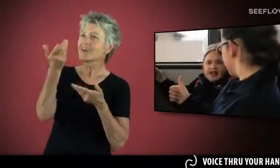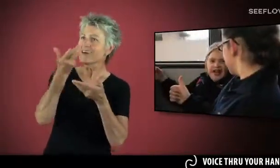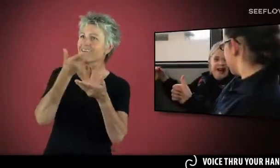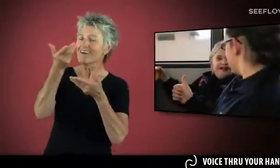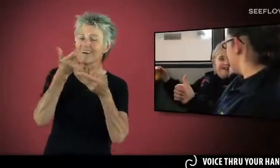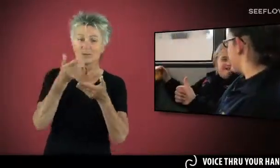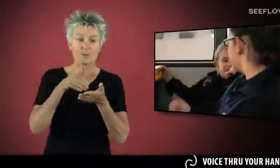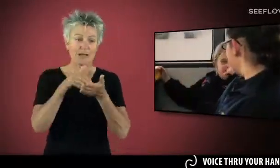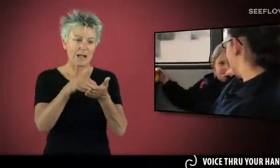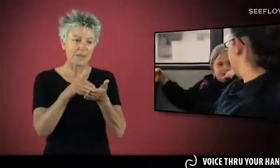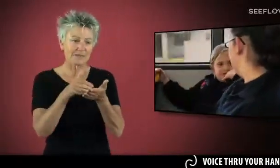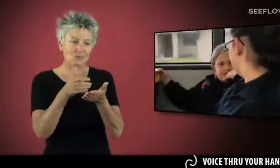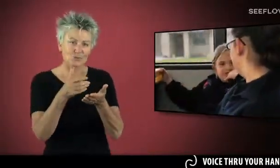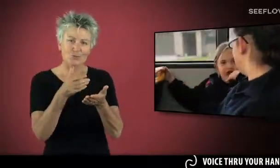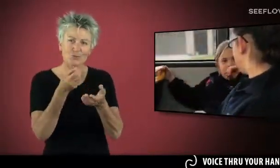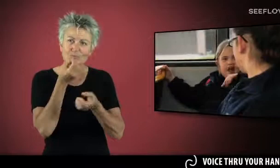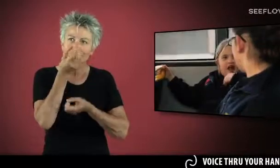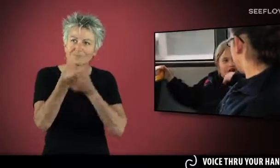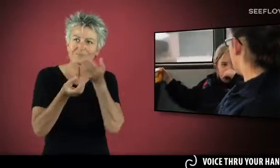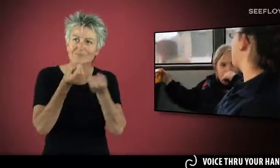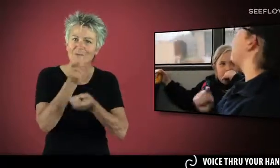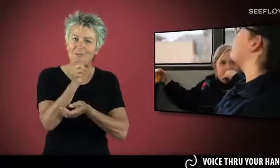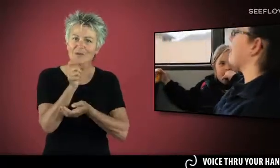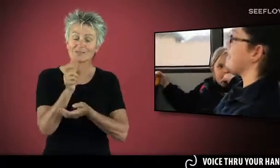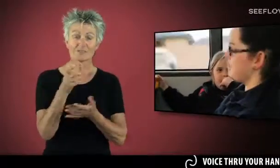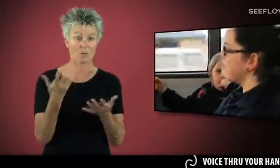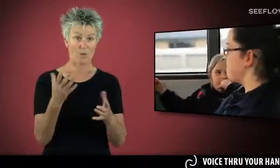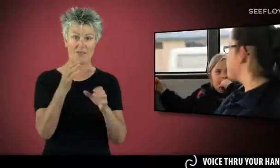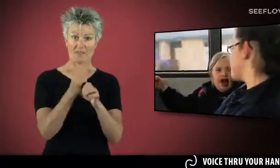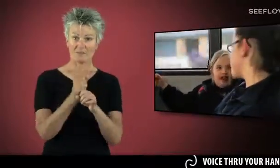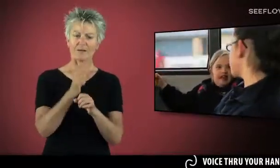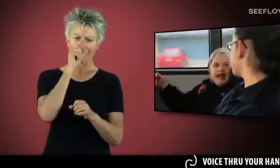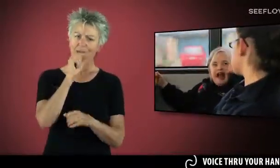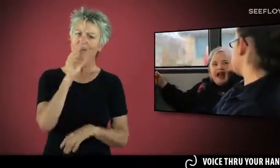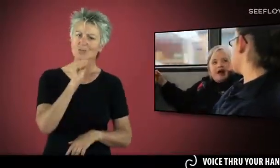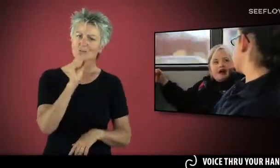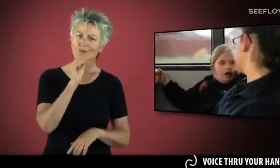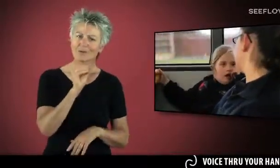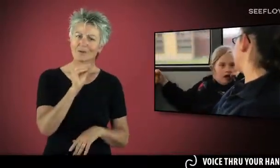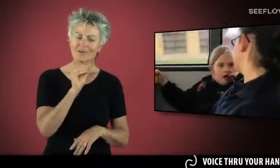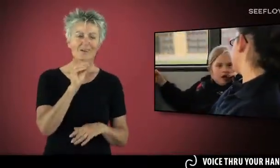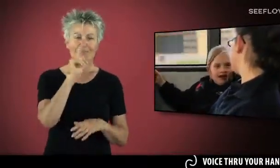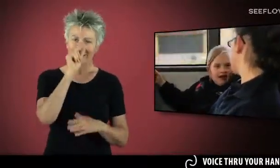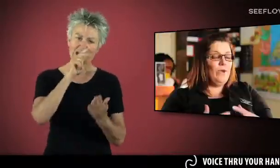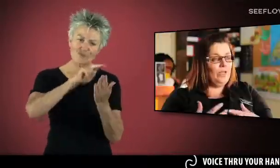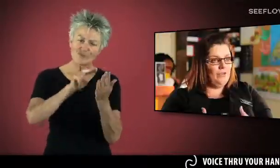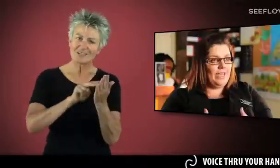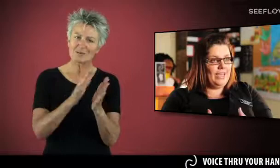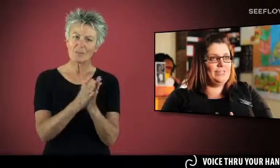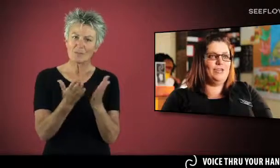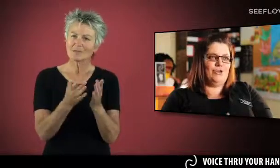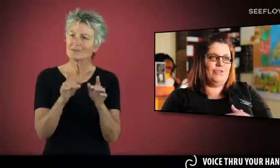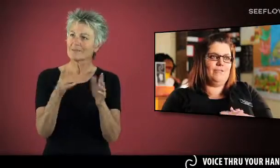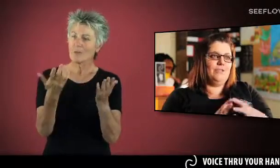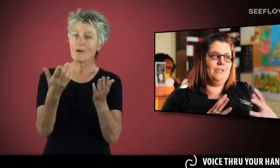are actually being able to talk and say the same things and read a book, like, so other people can understand. And the way we do